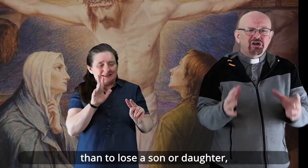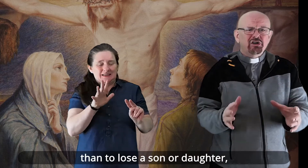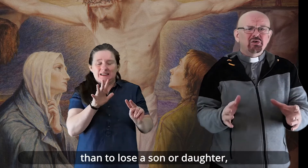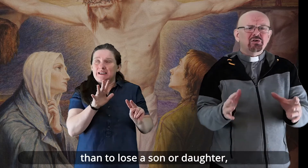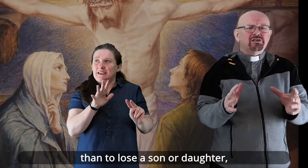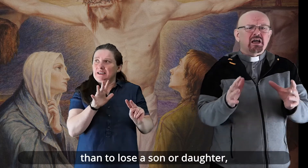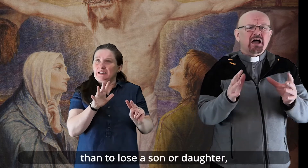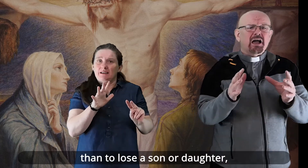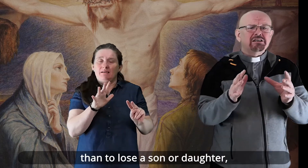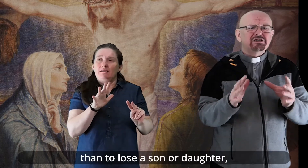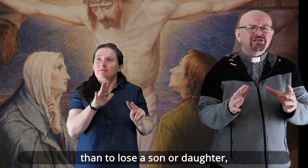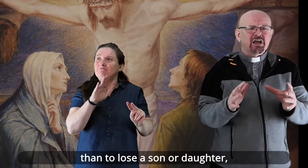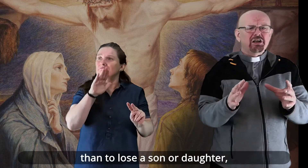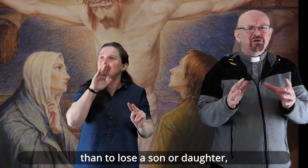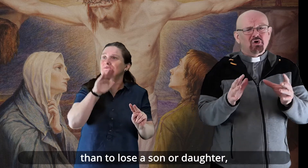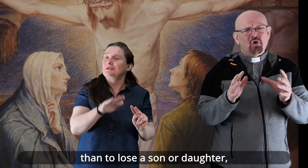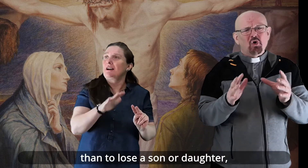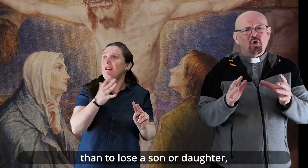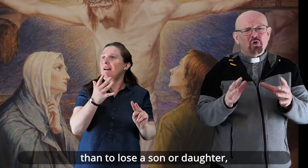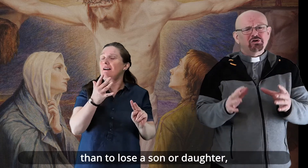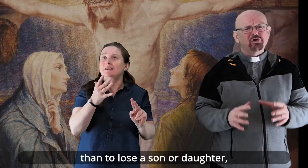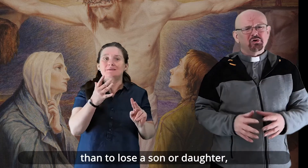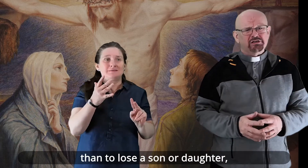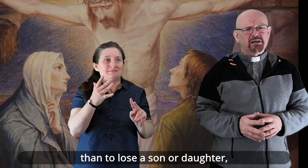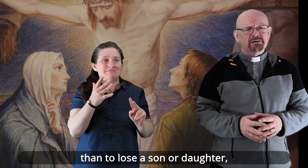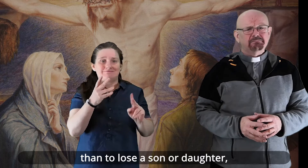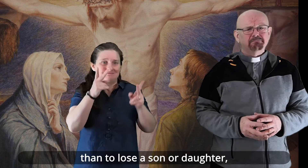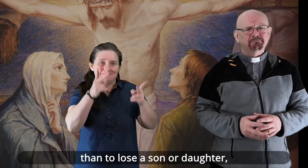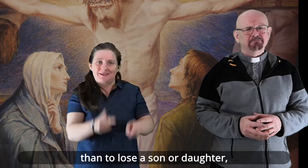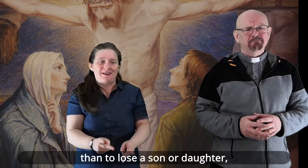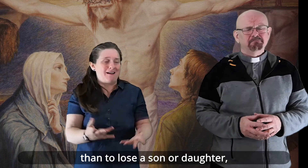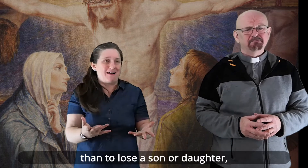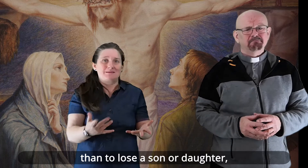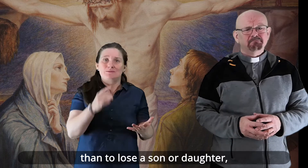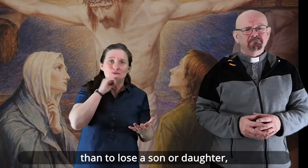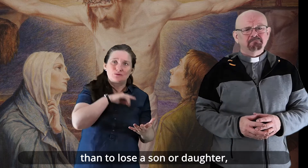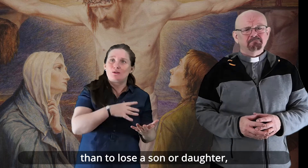to lose a son or daughter.